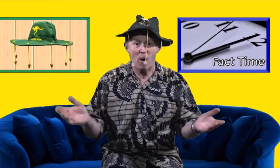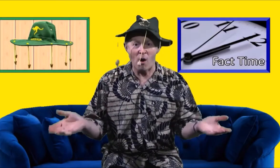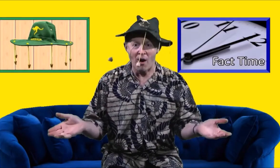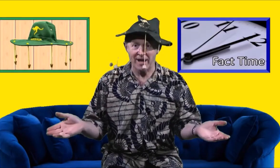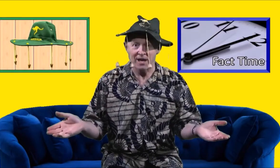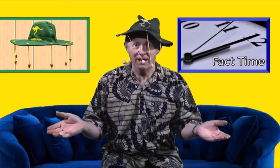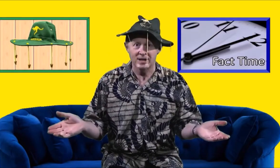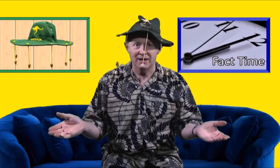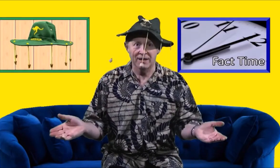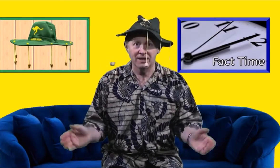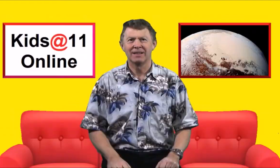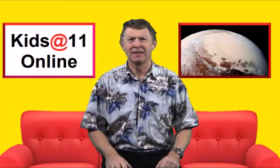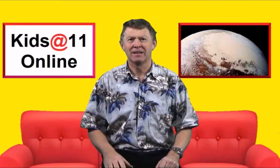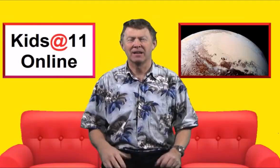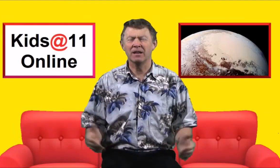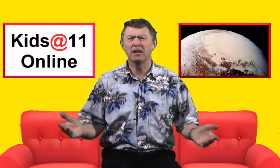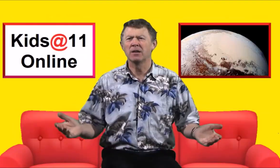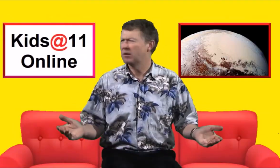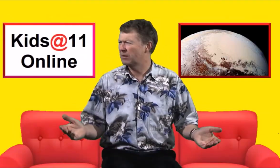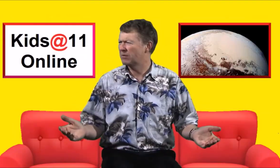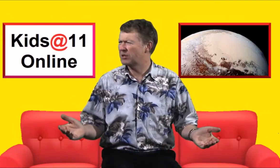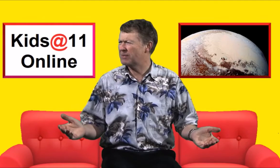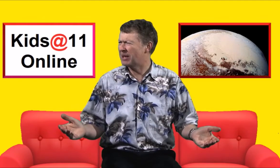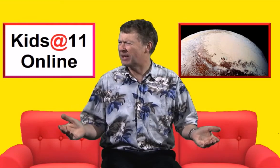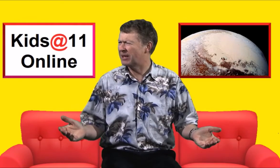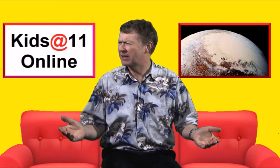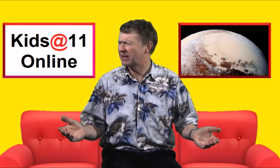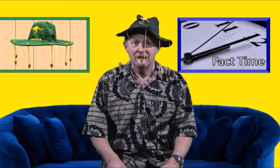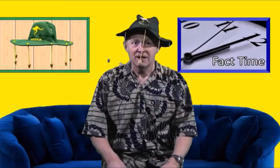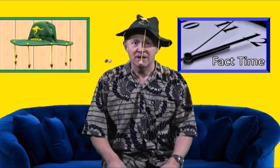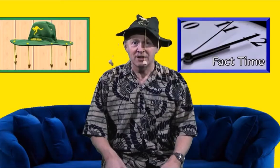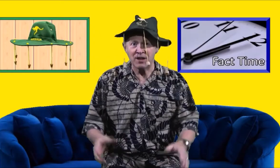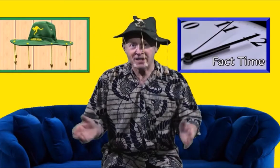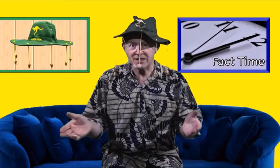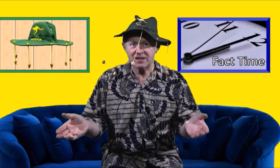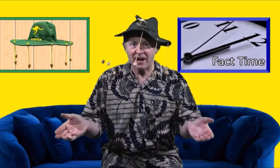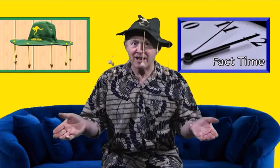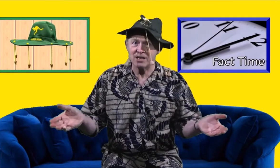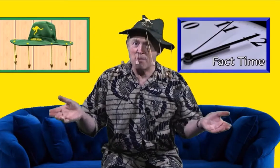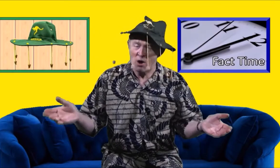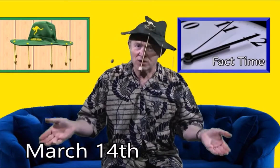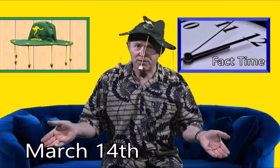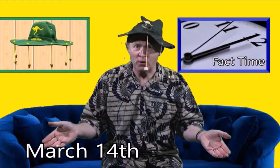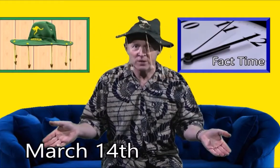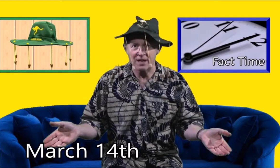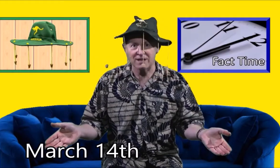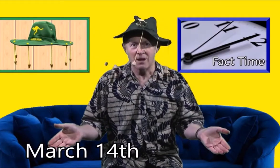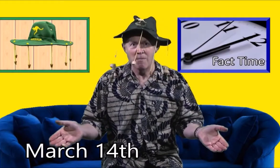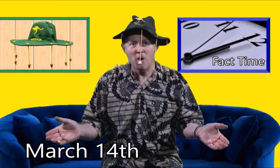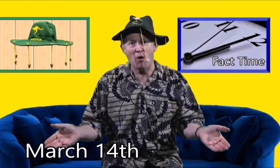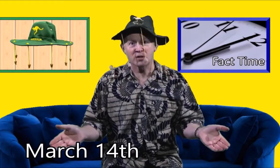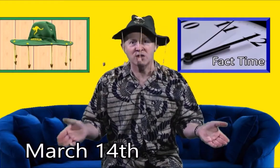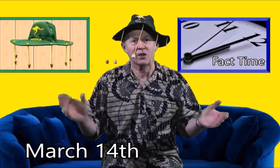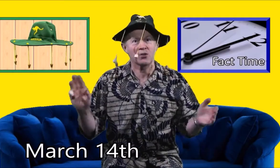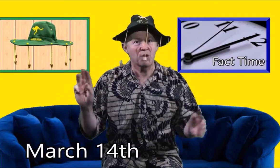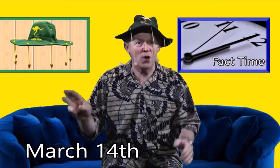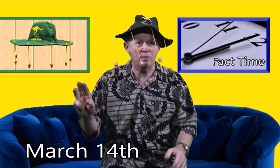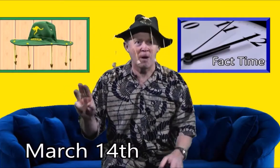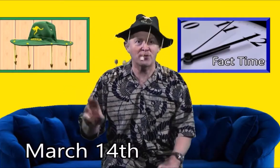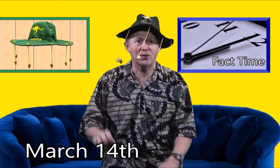pie. Huh? What do you mean? The date today is March the 14th. March is the third month of the